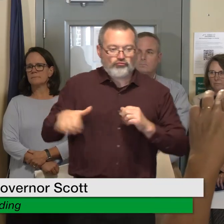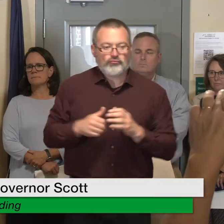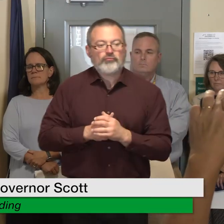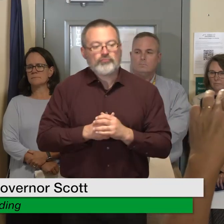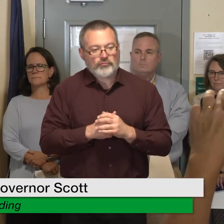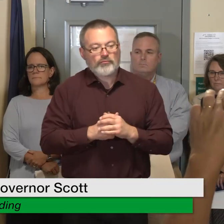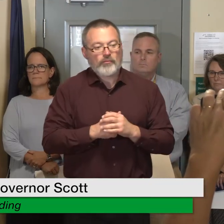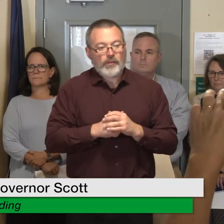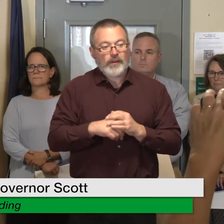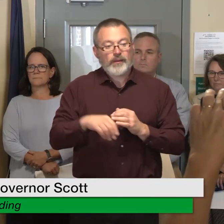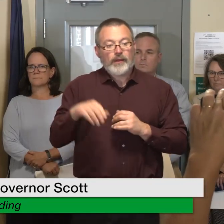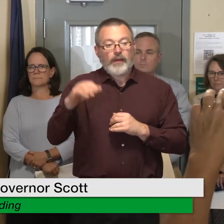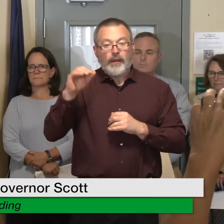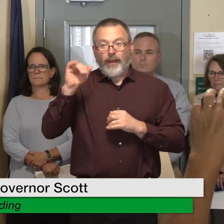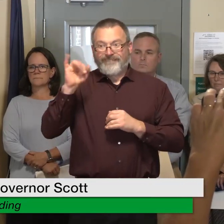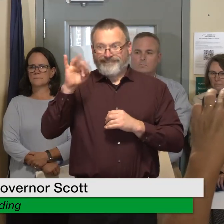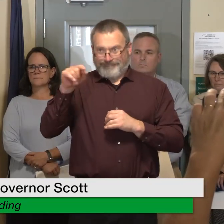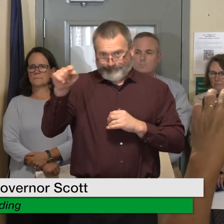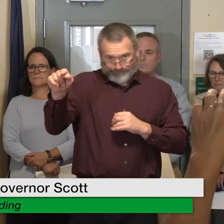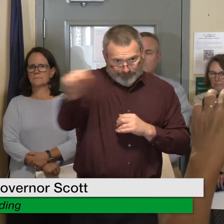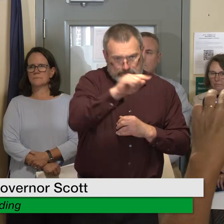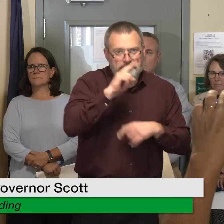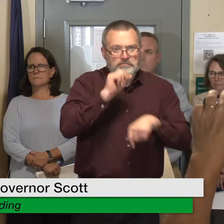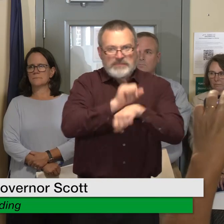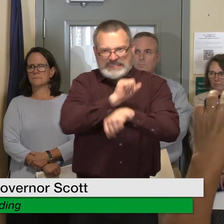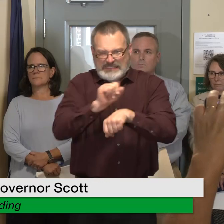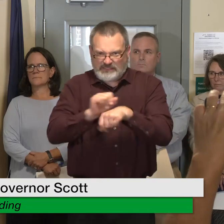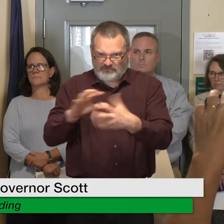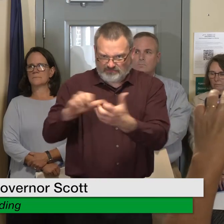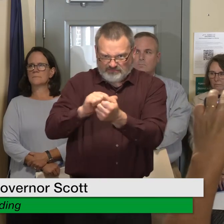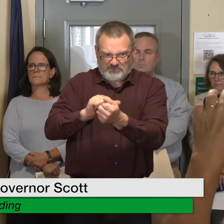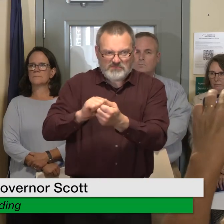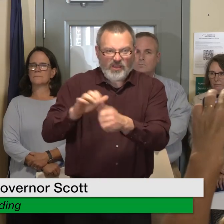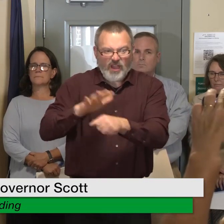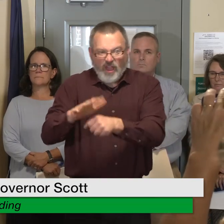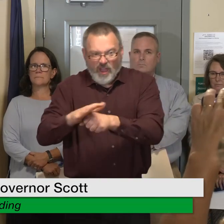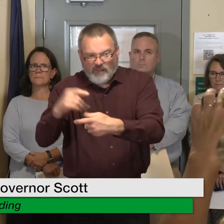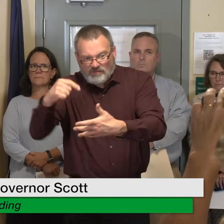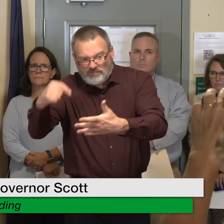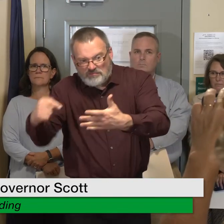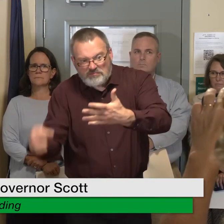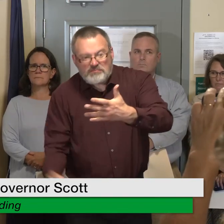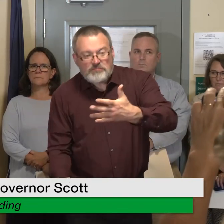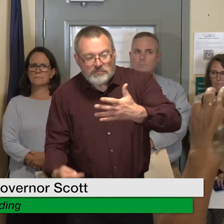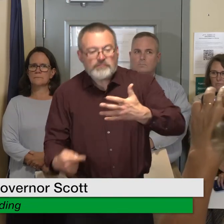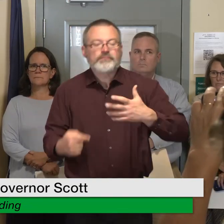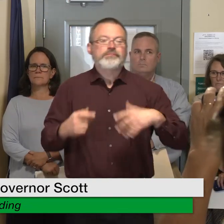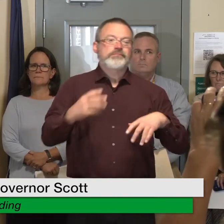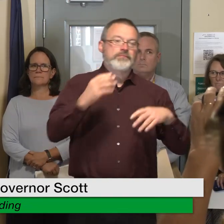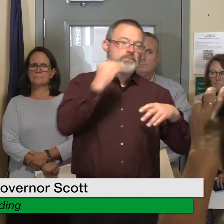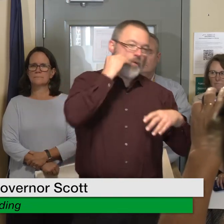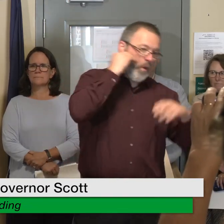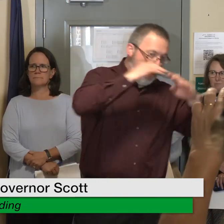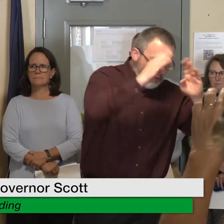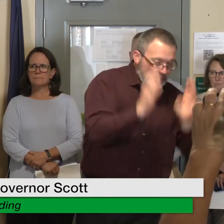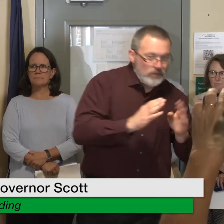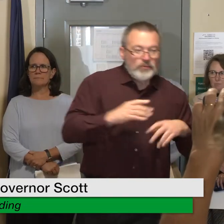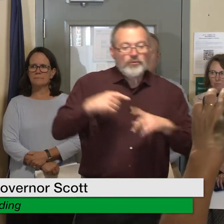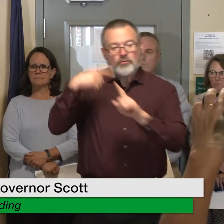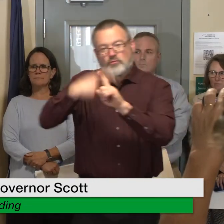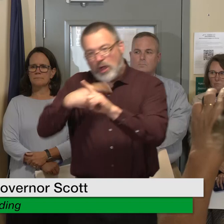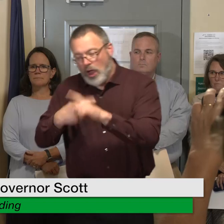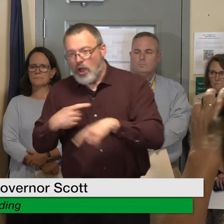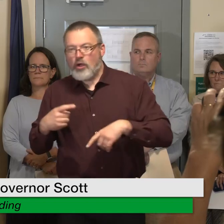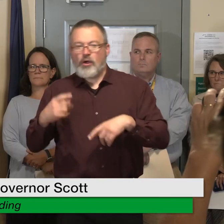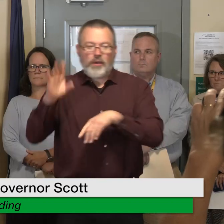and we meet the threshold, homeowners and renters in that county will receive individual assistance. I know